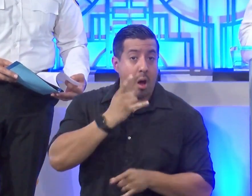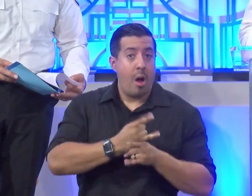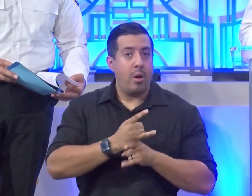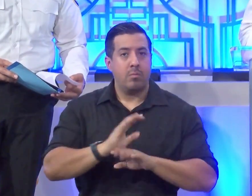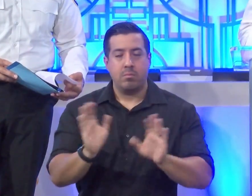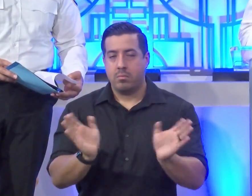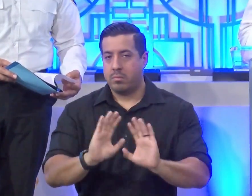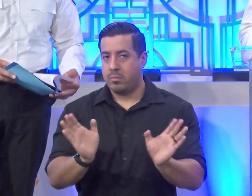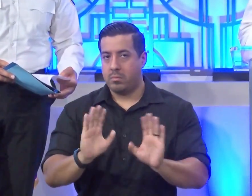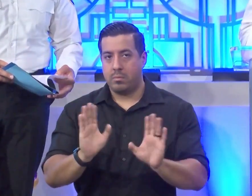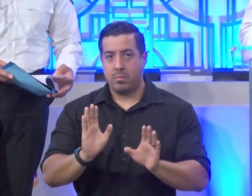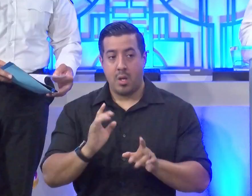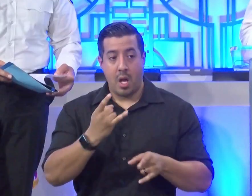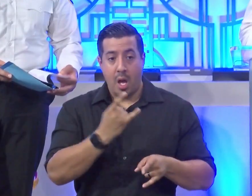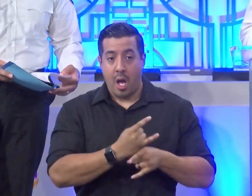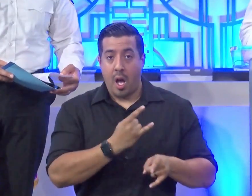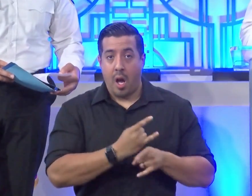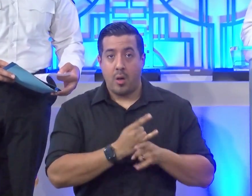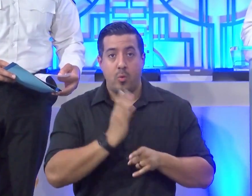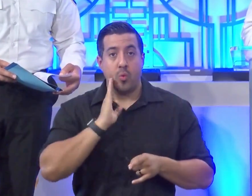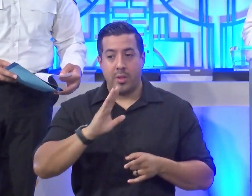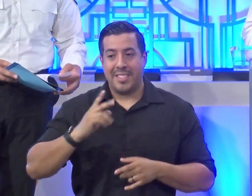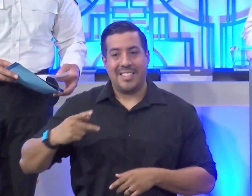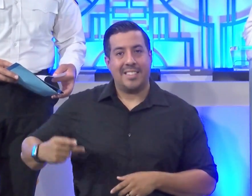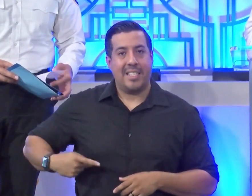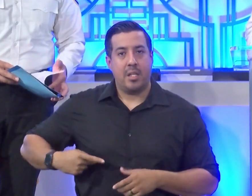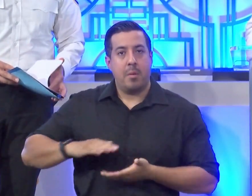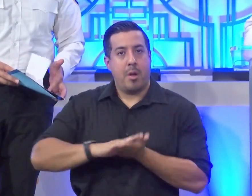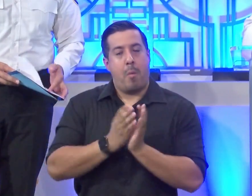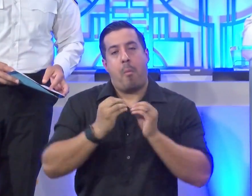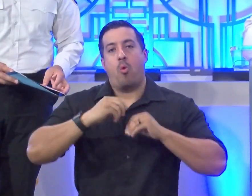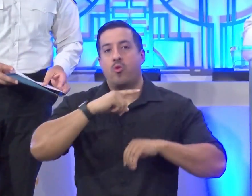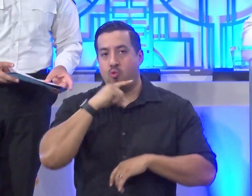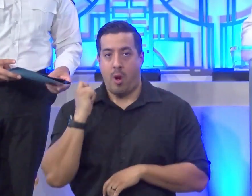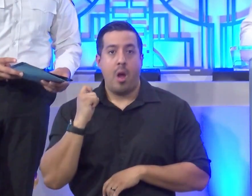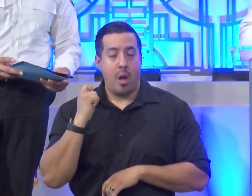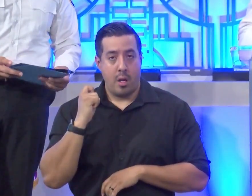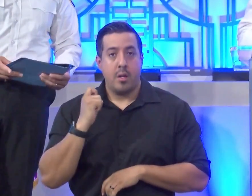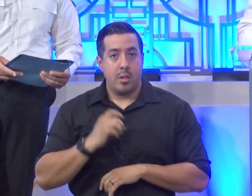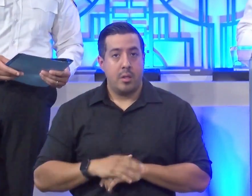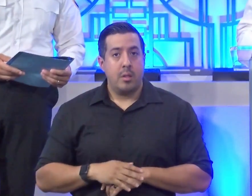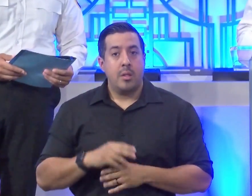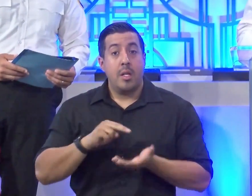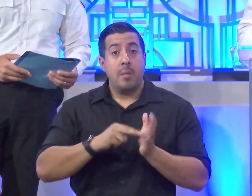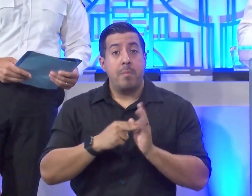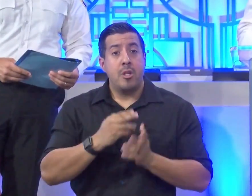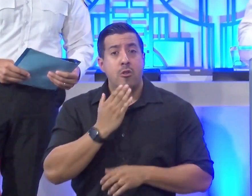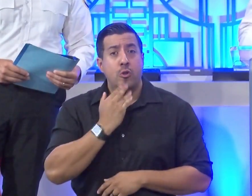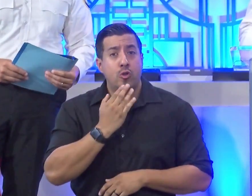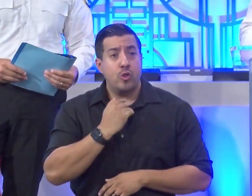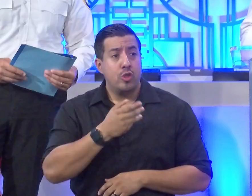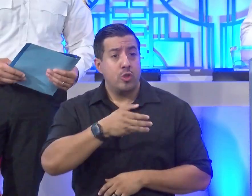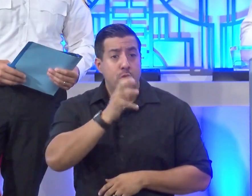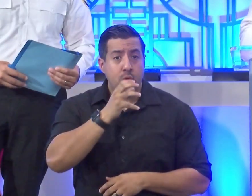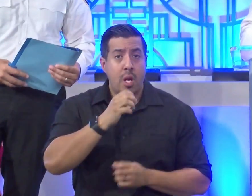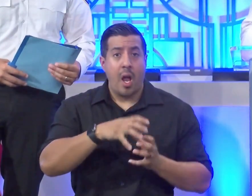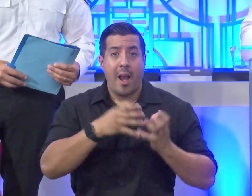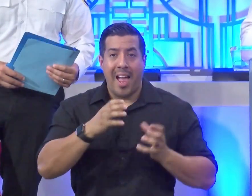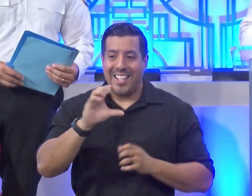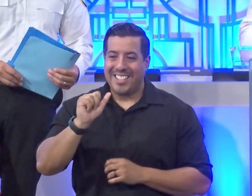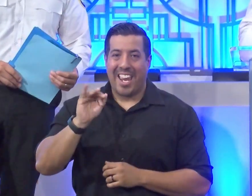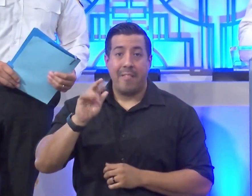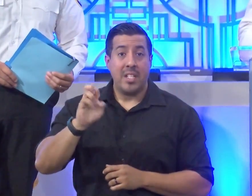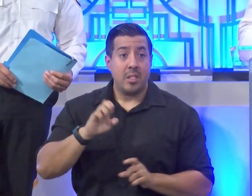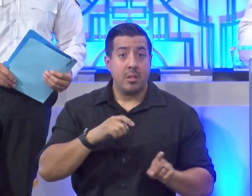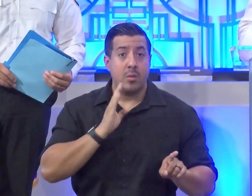alcohol. Alcohol stimulates your kidneys and will dehydrate you more quickly. It does not mean sugary drinks with lots of caffeine in them. The